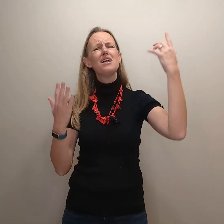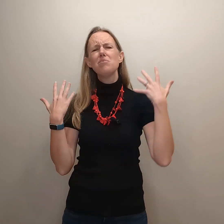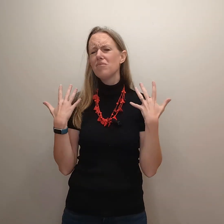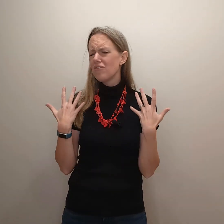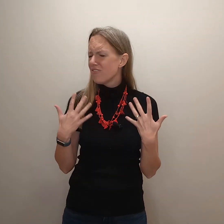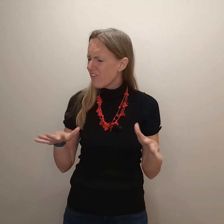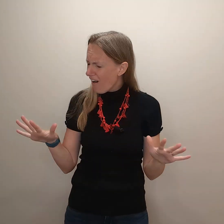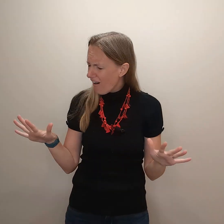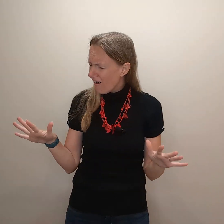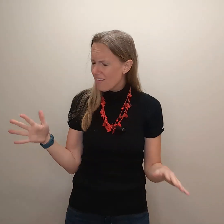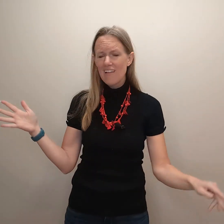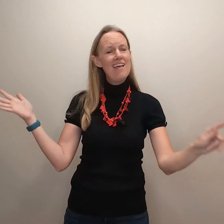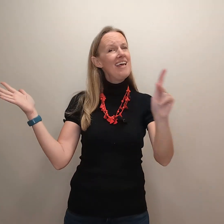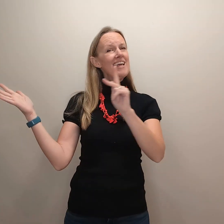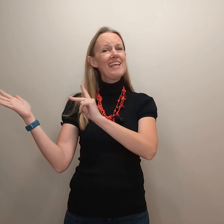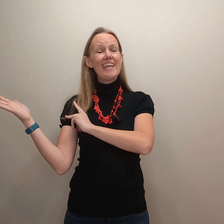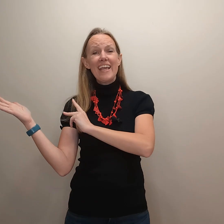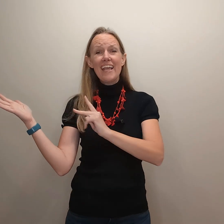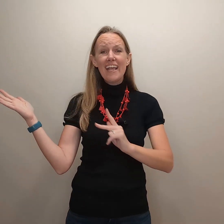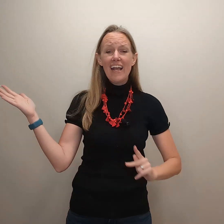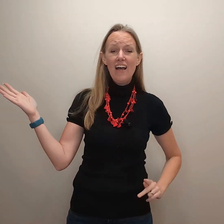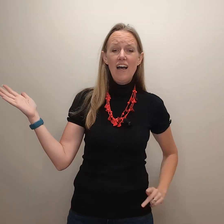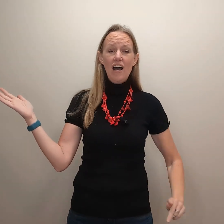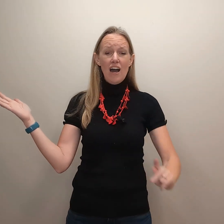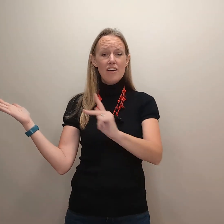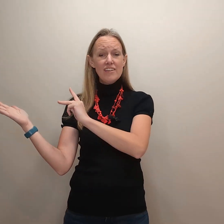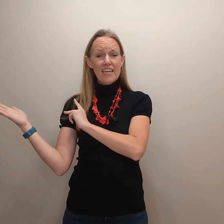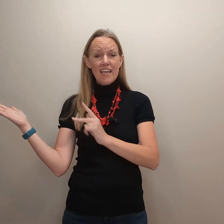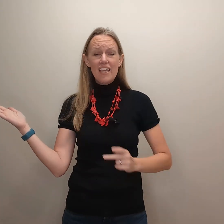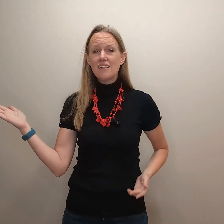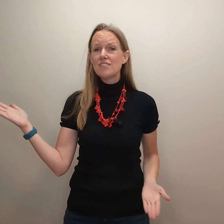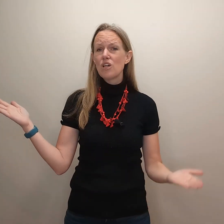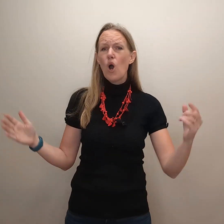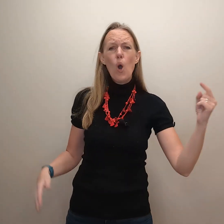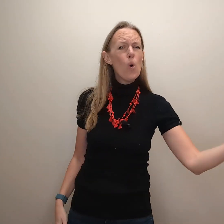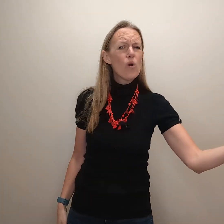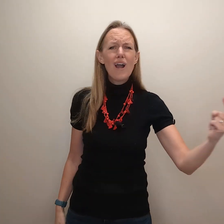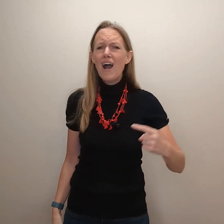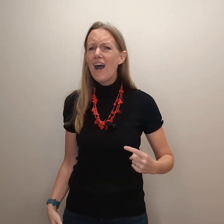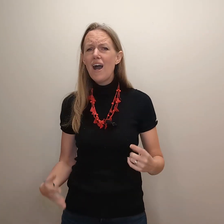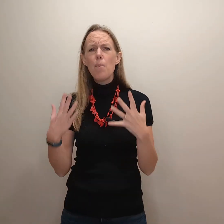him fall. King of kings, oh come,